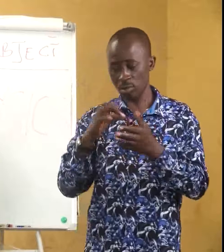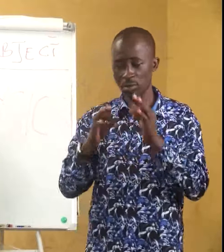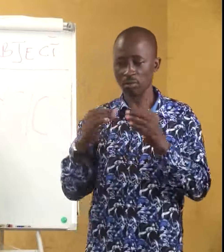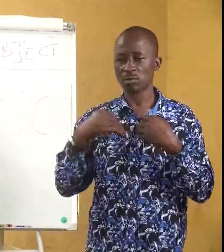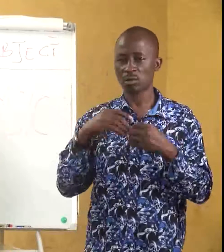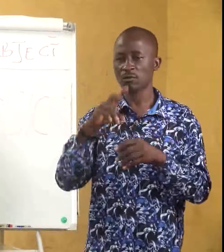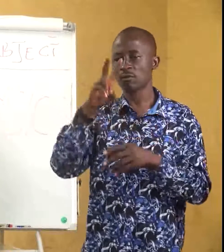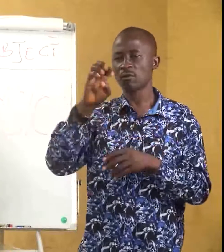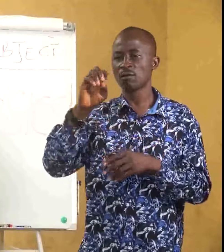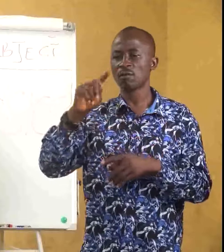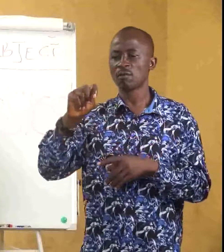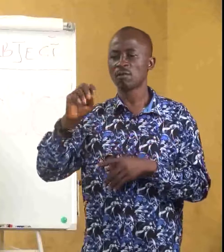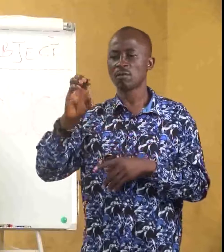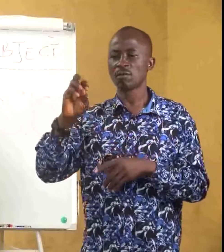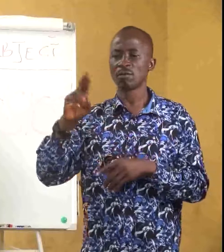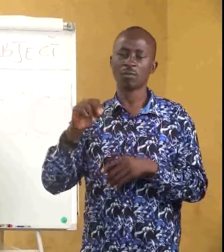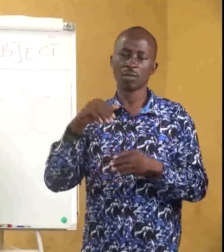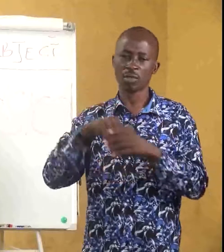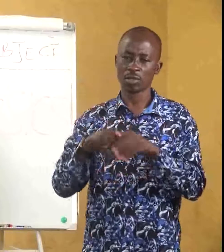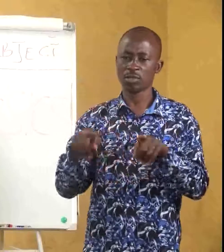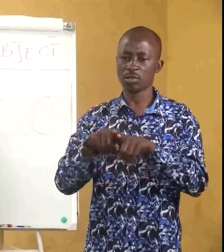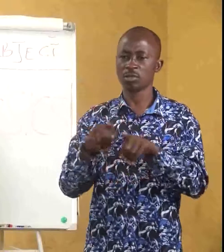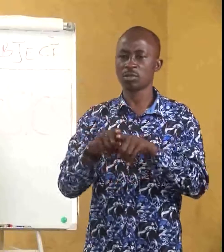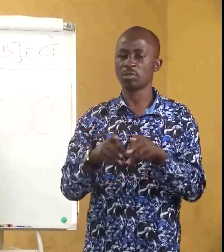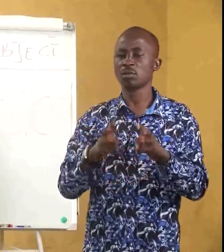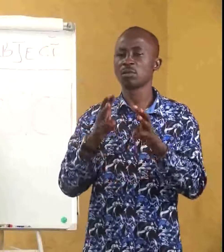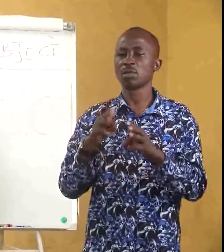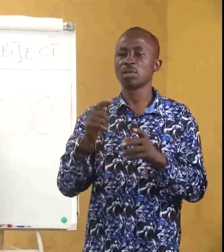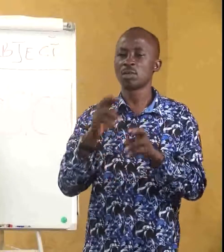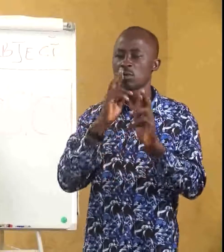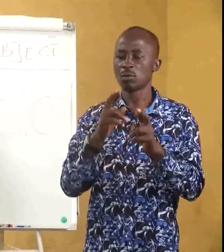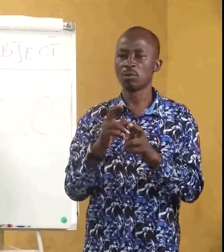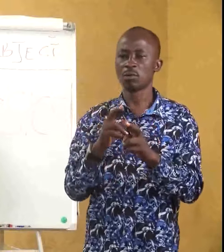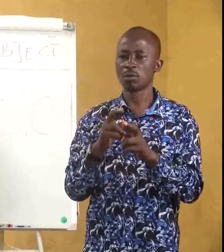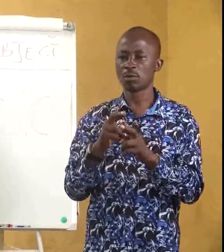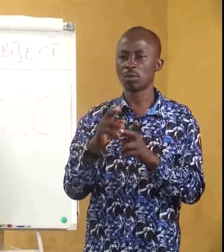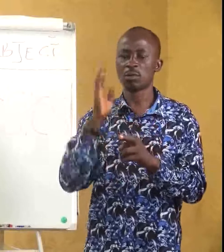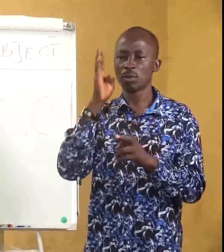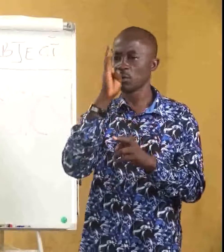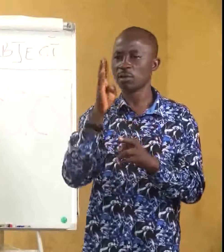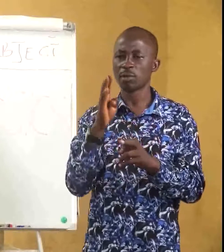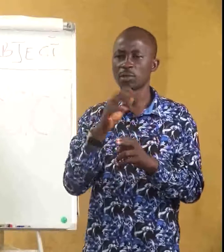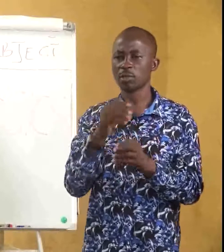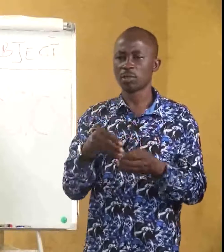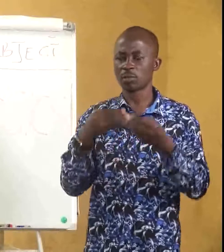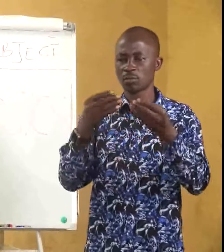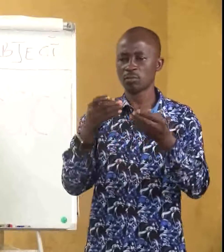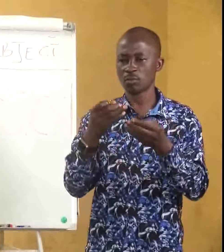vectors in the same direction, the resultant vector will be the summation of those other